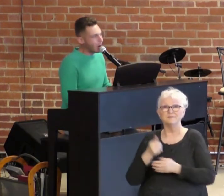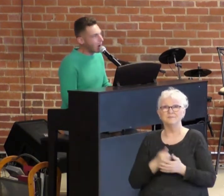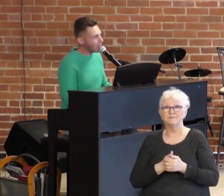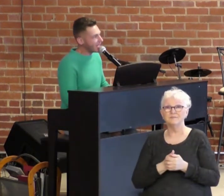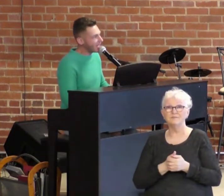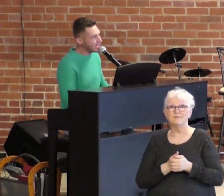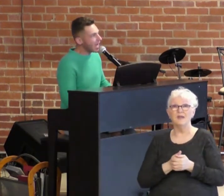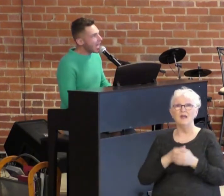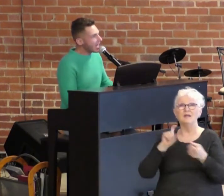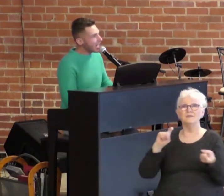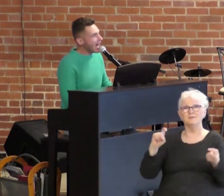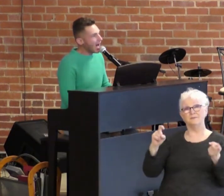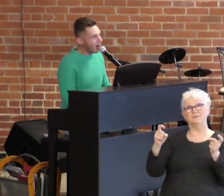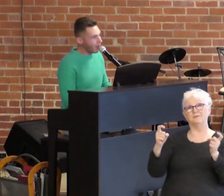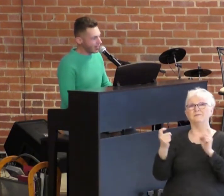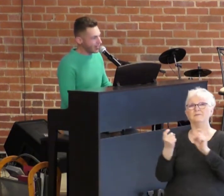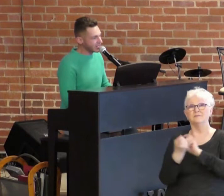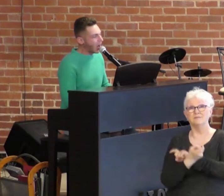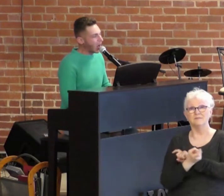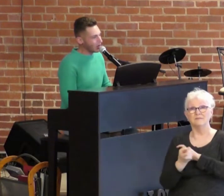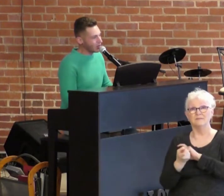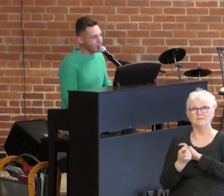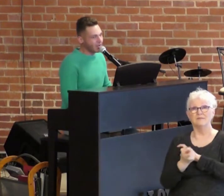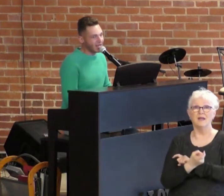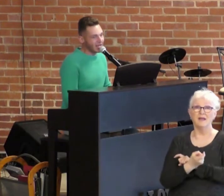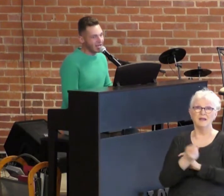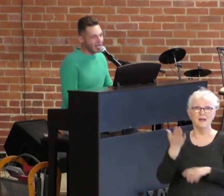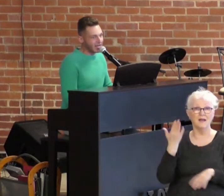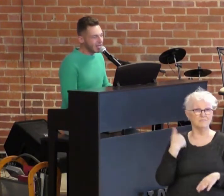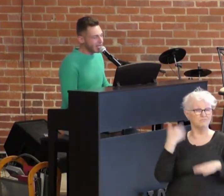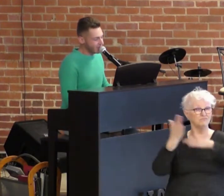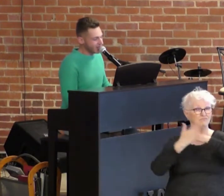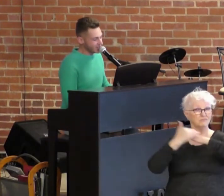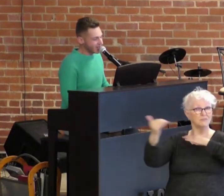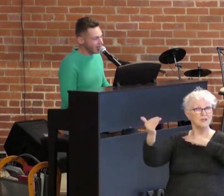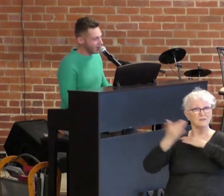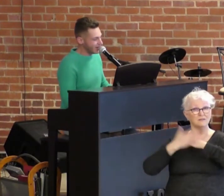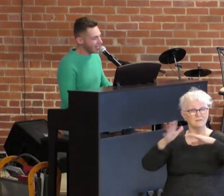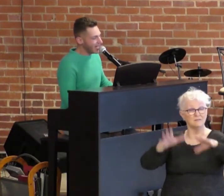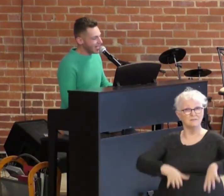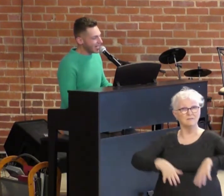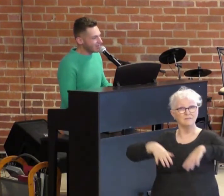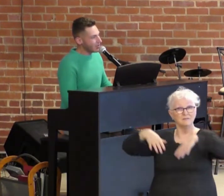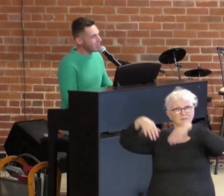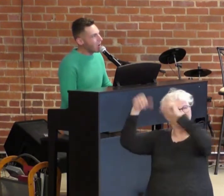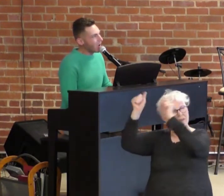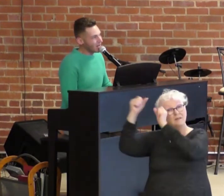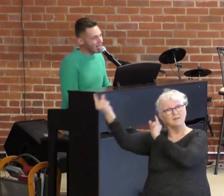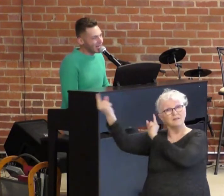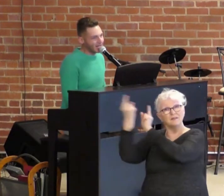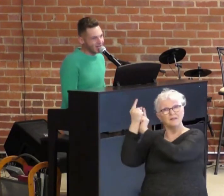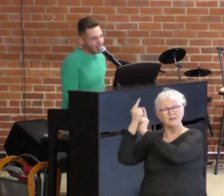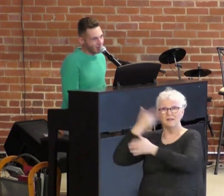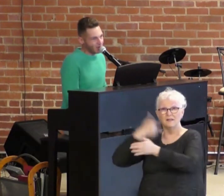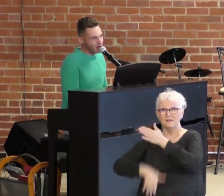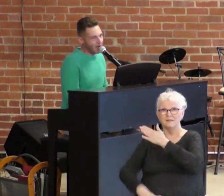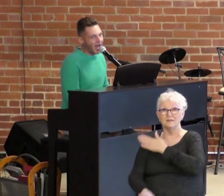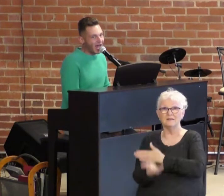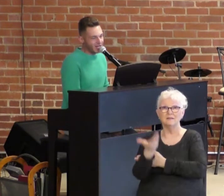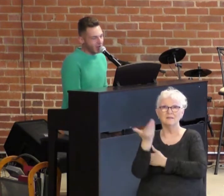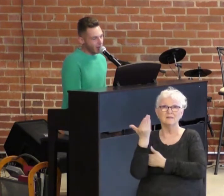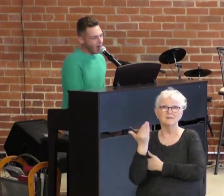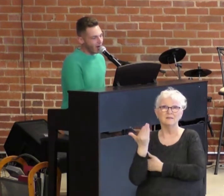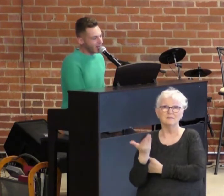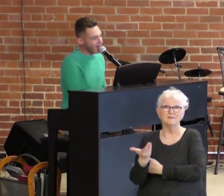Chains sweep o'er me, and I'll be called away. If he's a coming in the morning, then